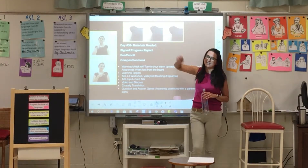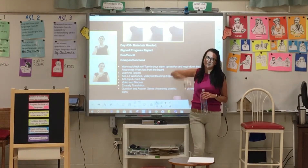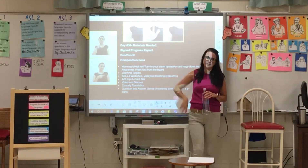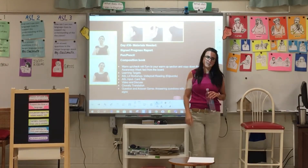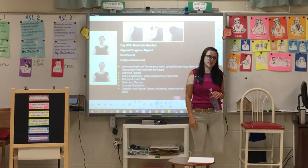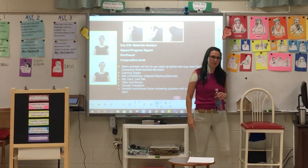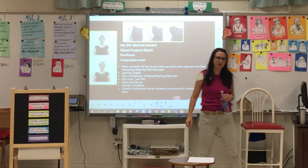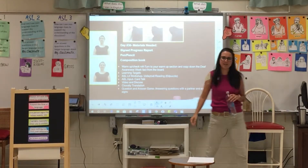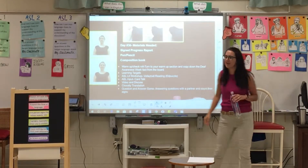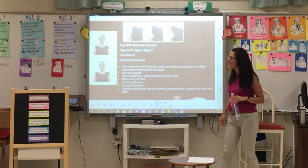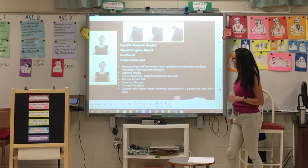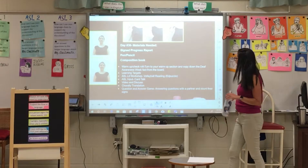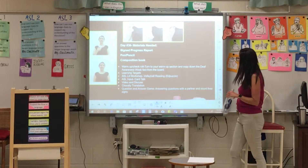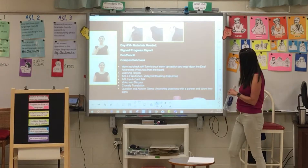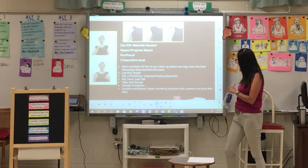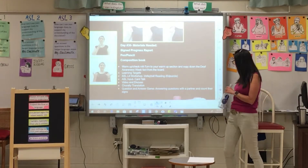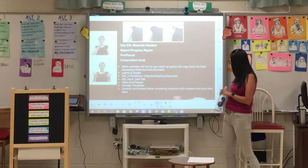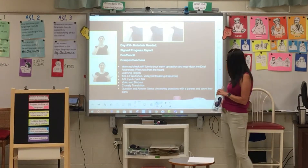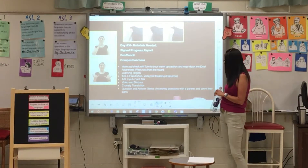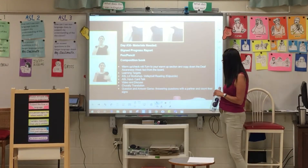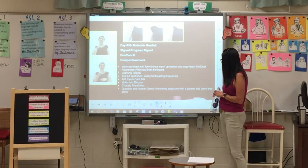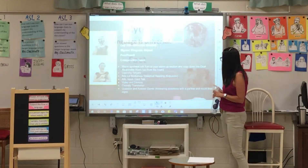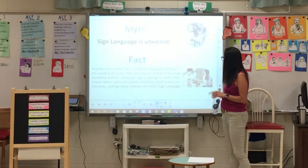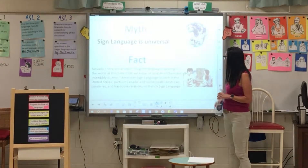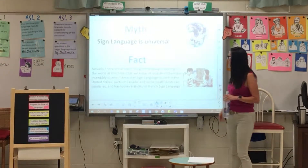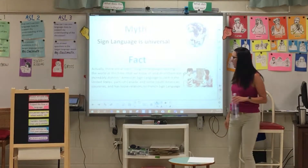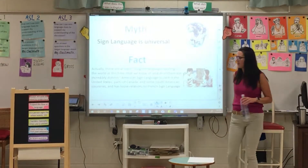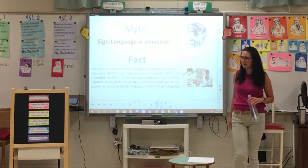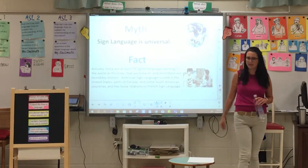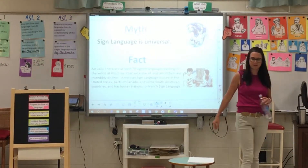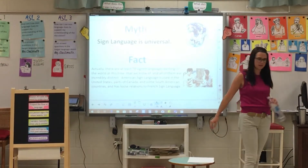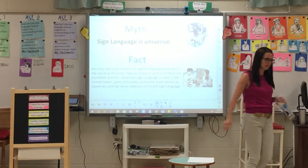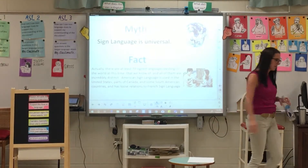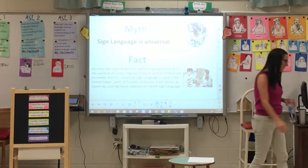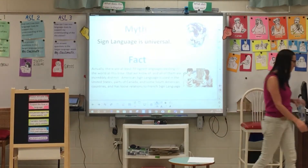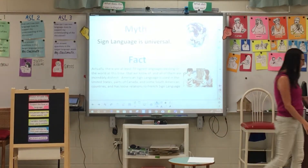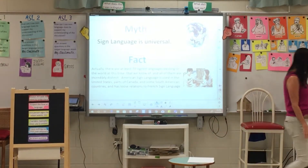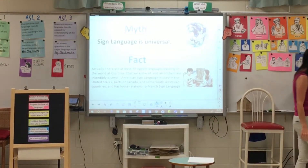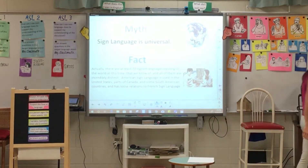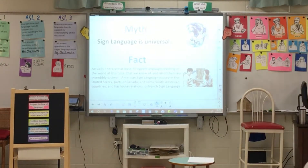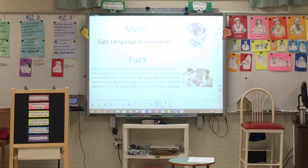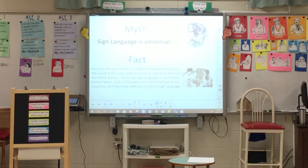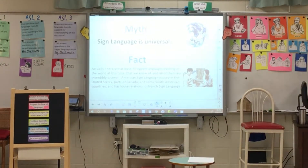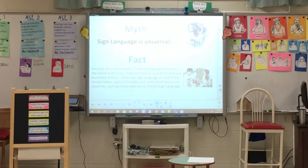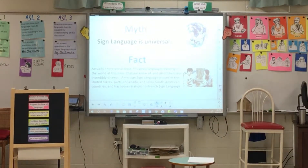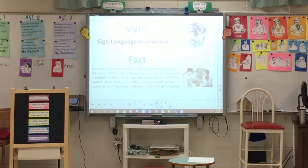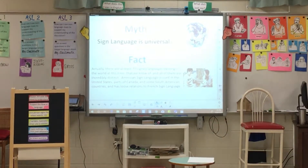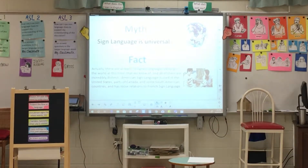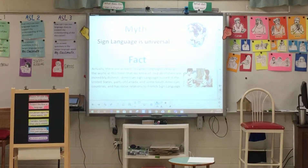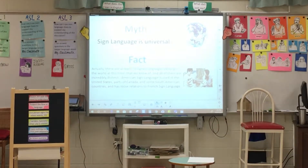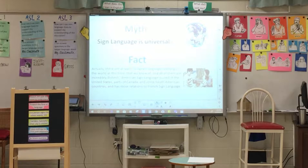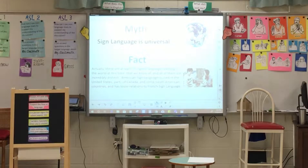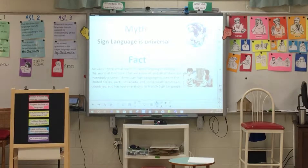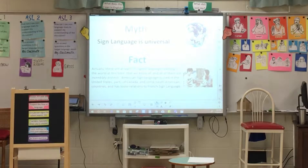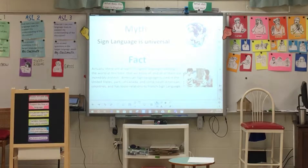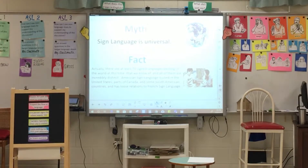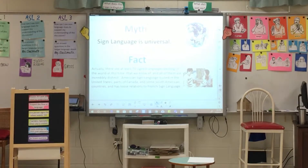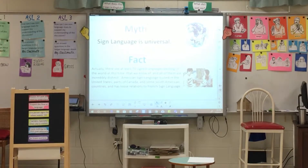26, 2019. All right, I'm gonna go ahead and skip it because I gave it too much time.